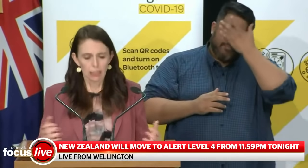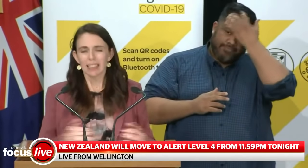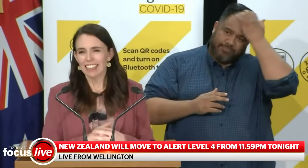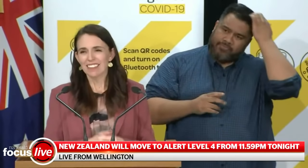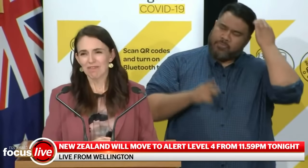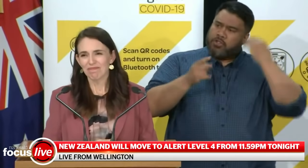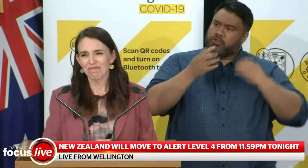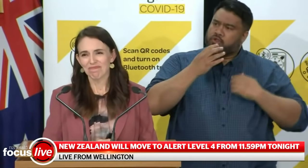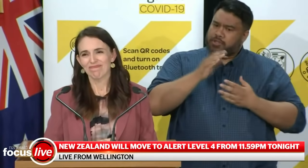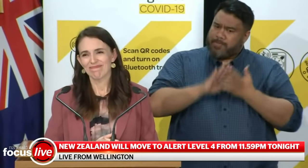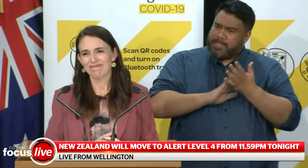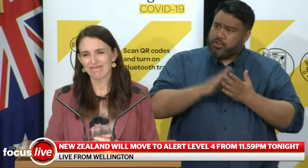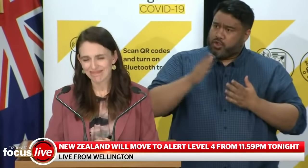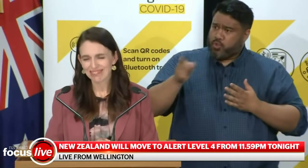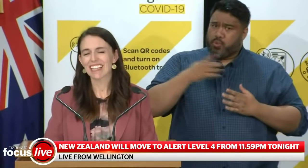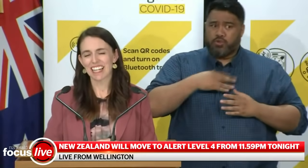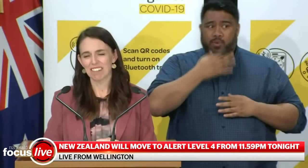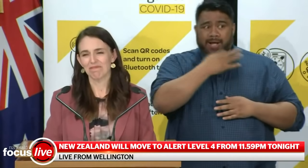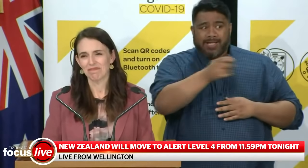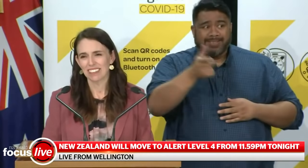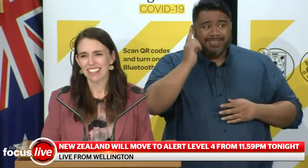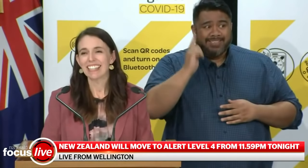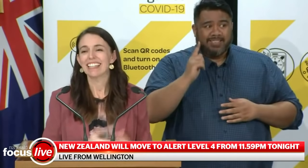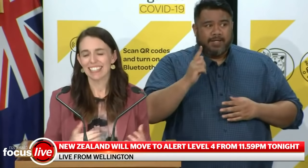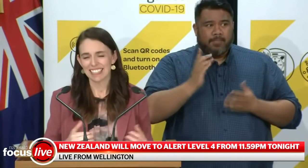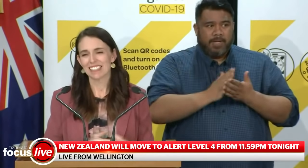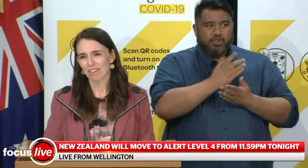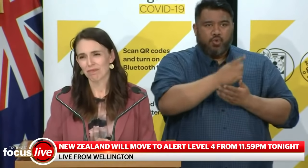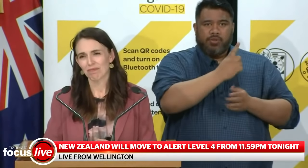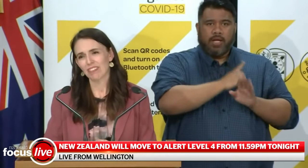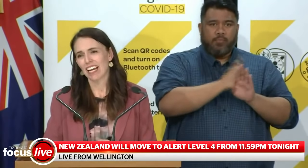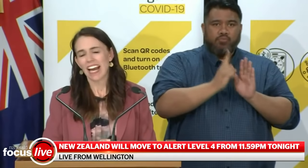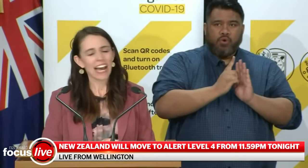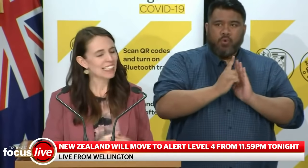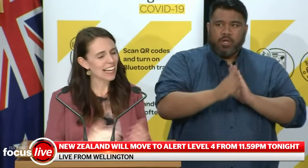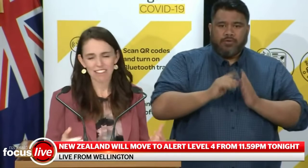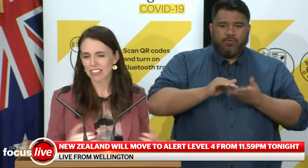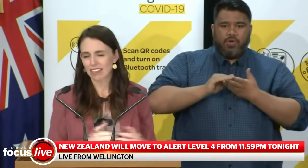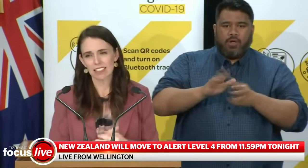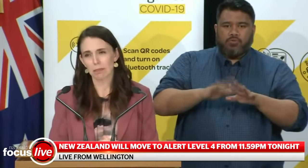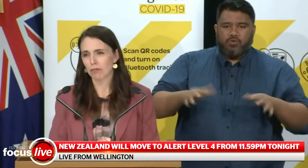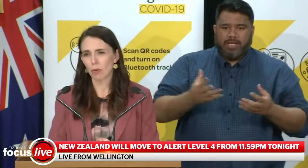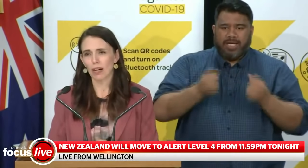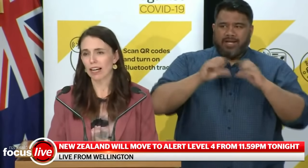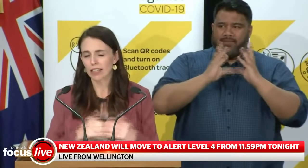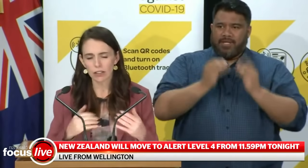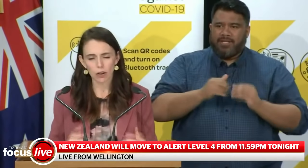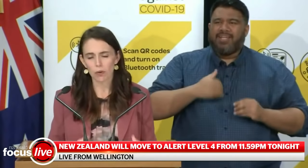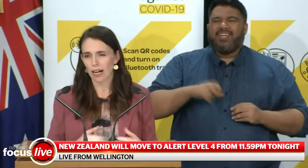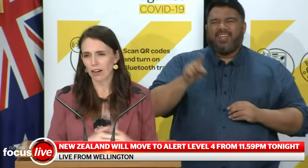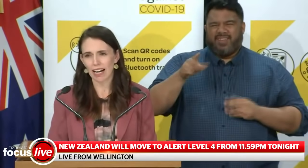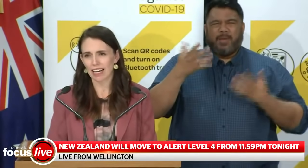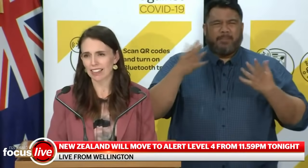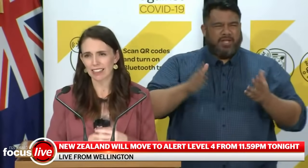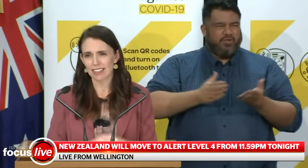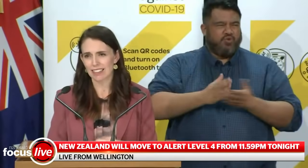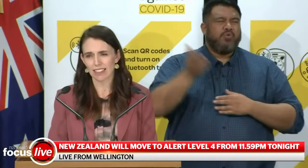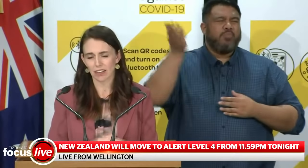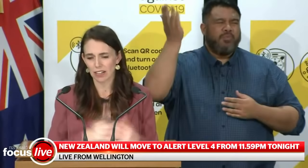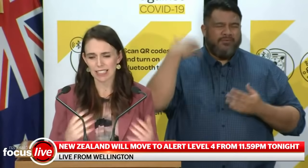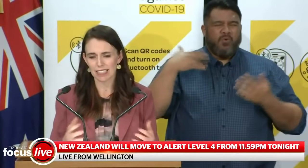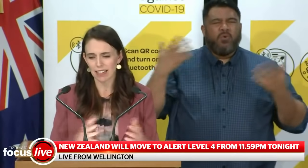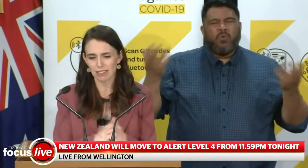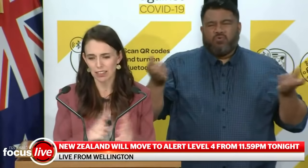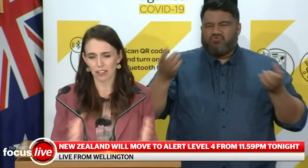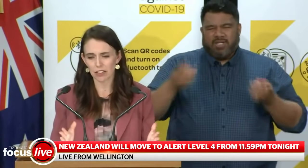proactive about making sure that kids get what they need because they have done this before? And they have done this before, and I know how hard it is,